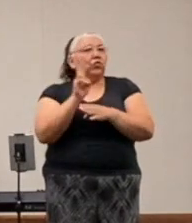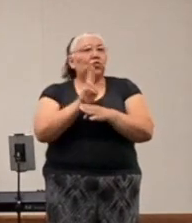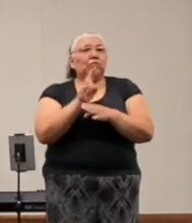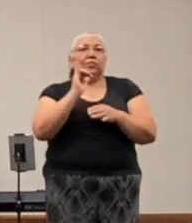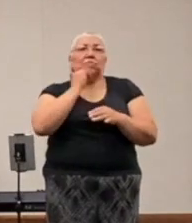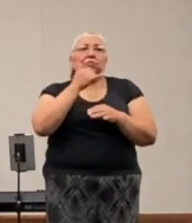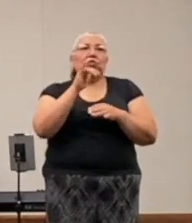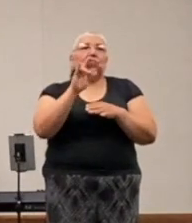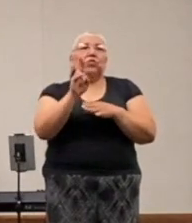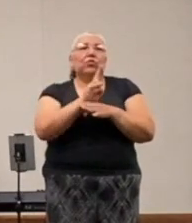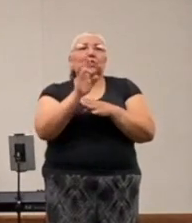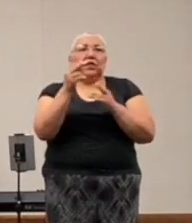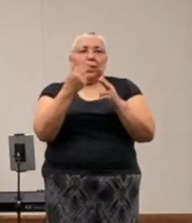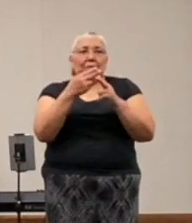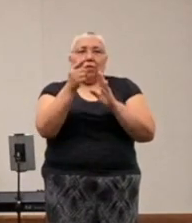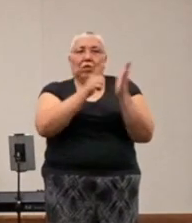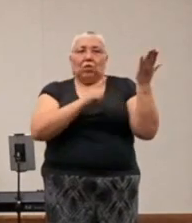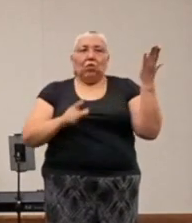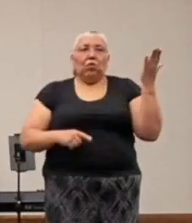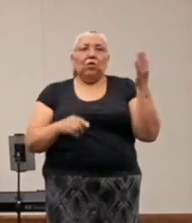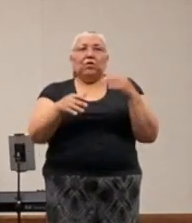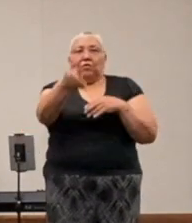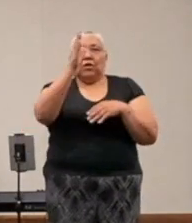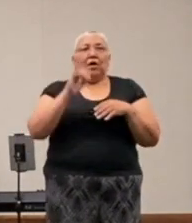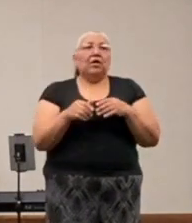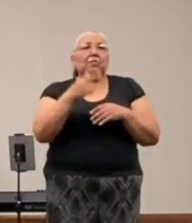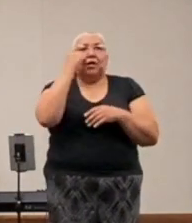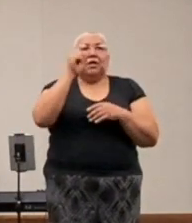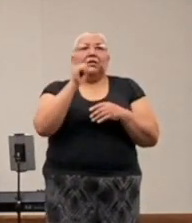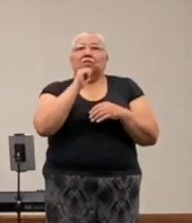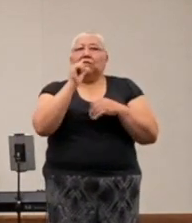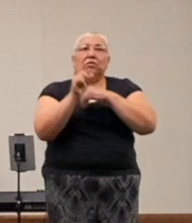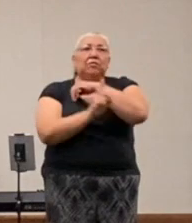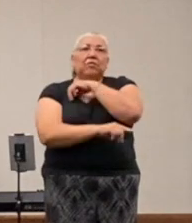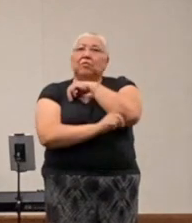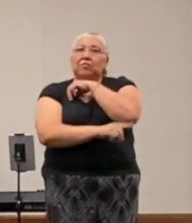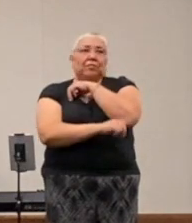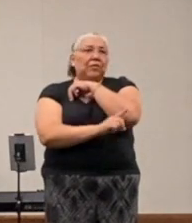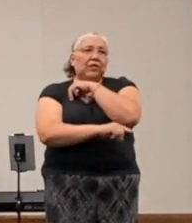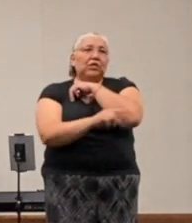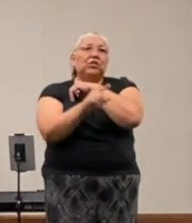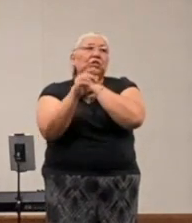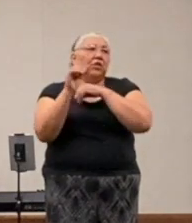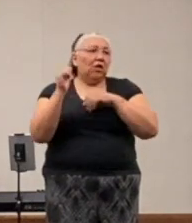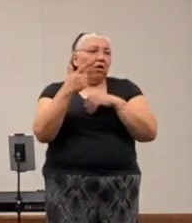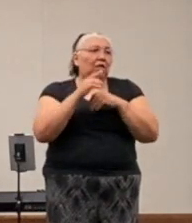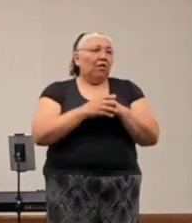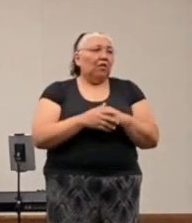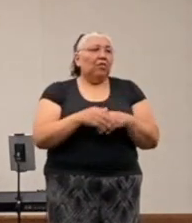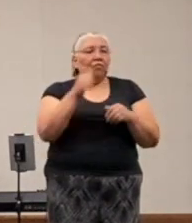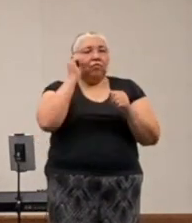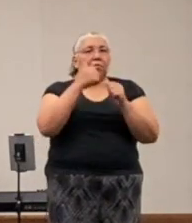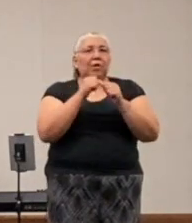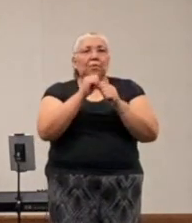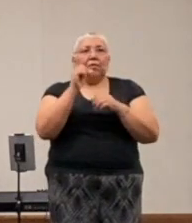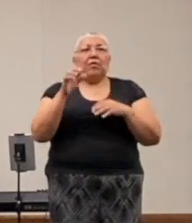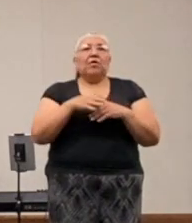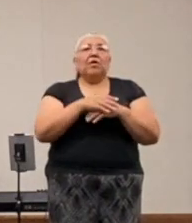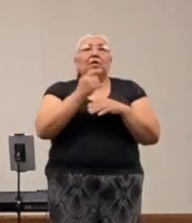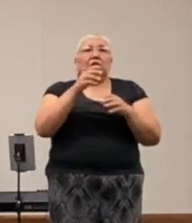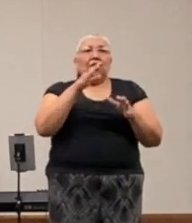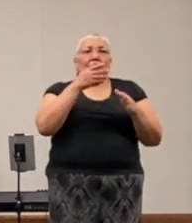God, because the Lord will not leave anyone unpunished who misuses his name. Remember the Sabbath day to keep it